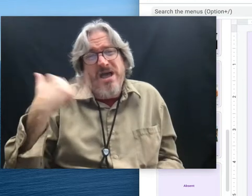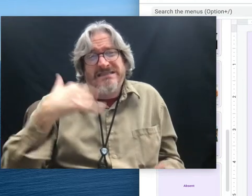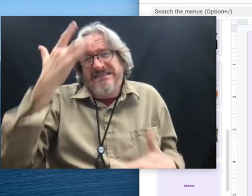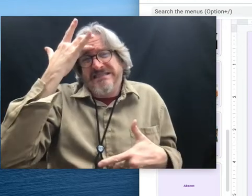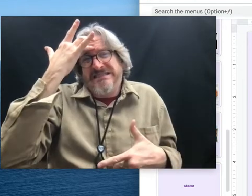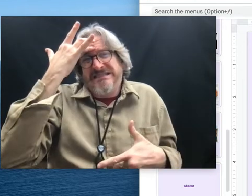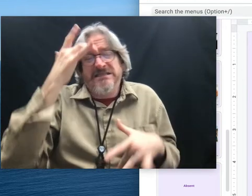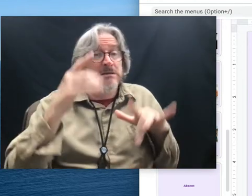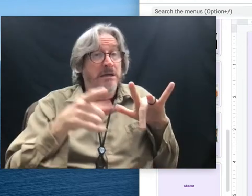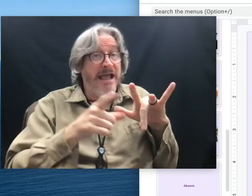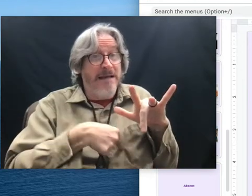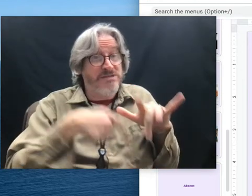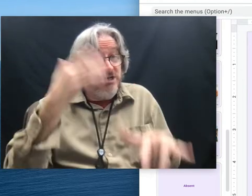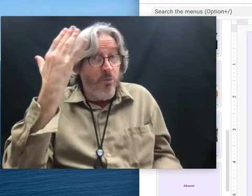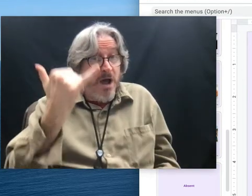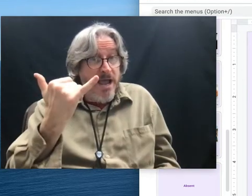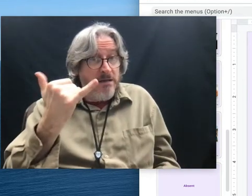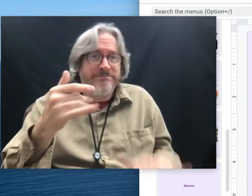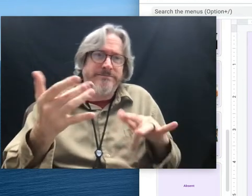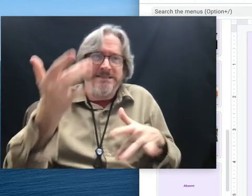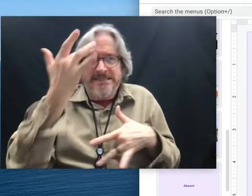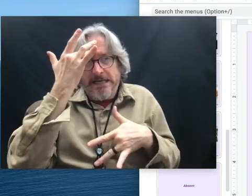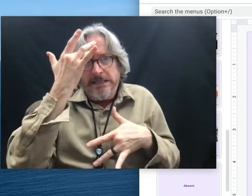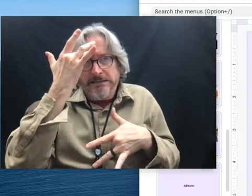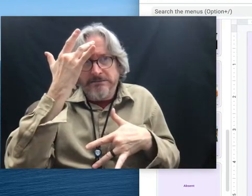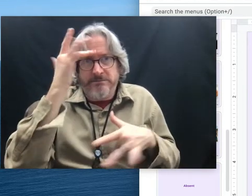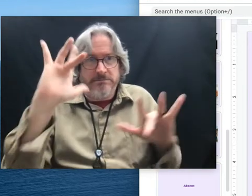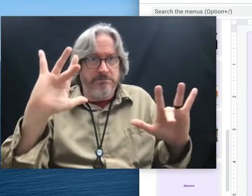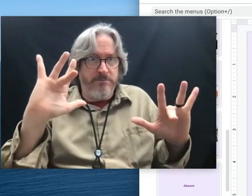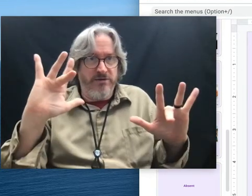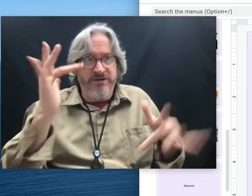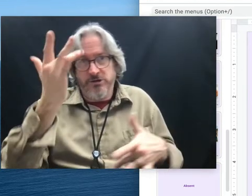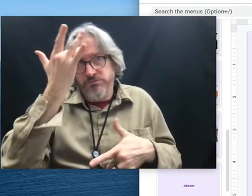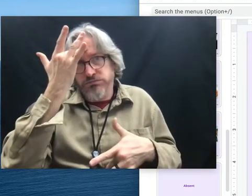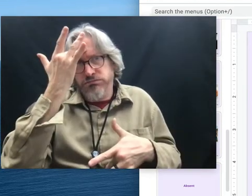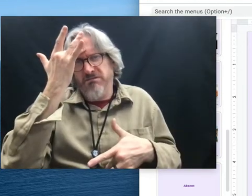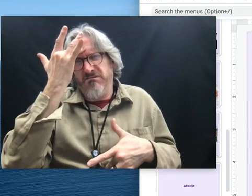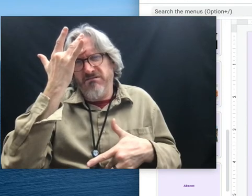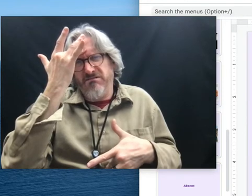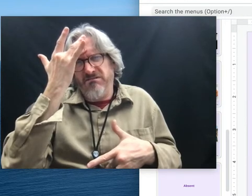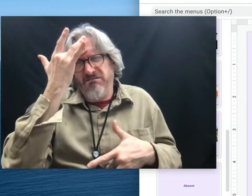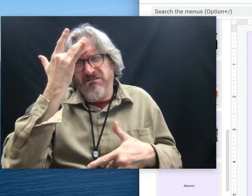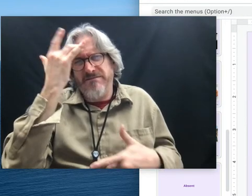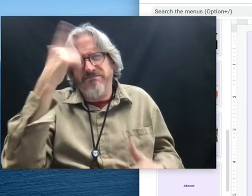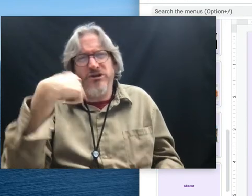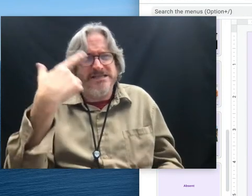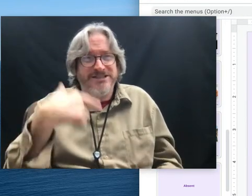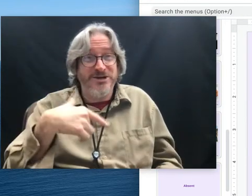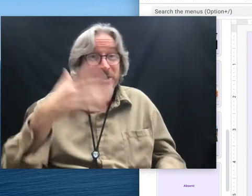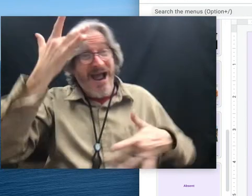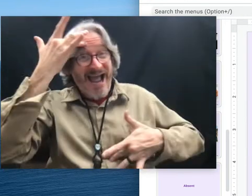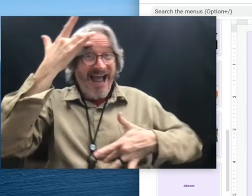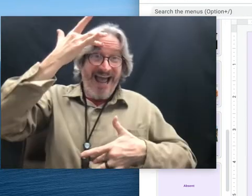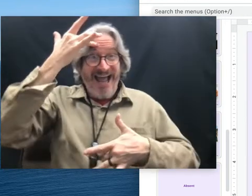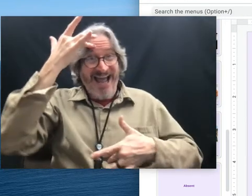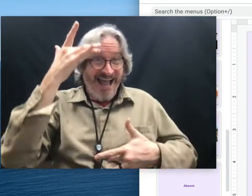Why? Absent. Why? Sick. Middle fingers. Oh. And look sick. Don't